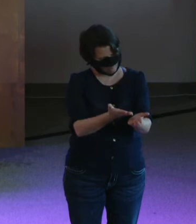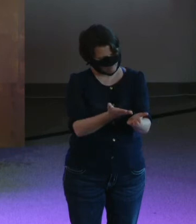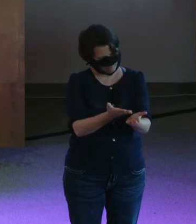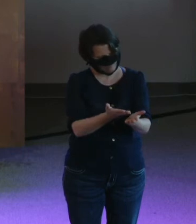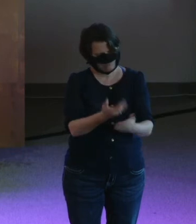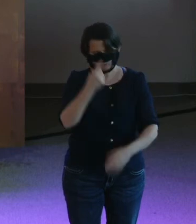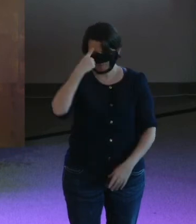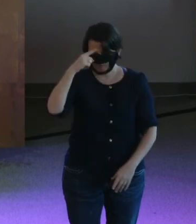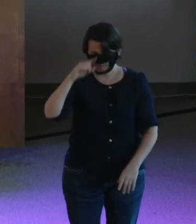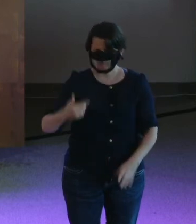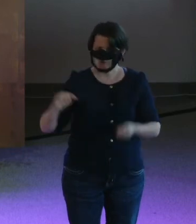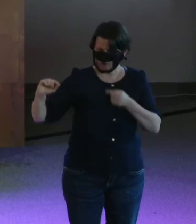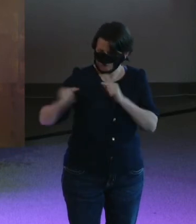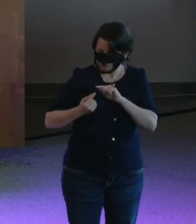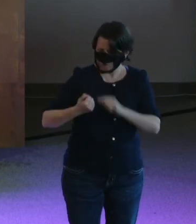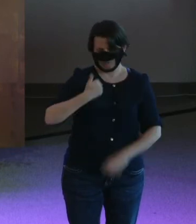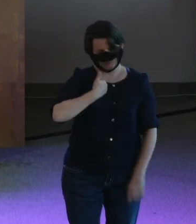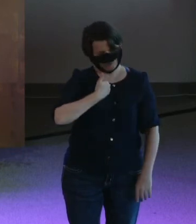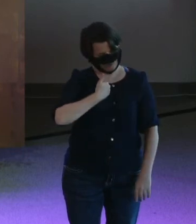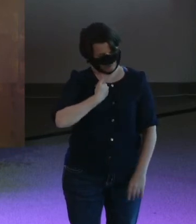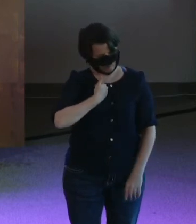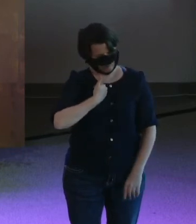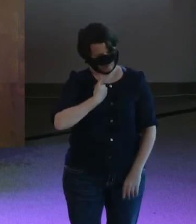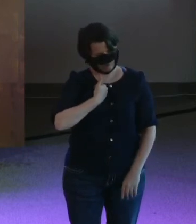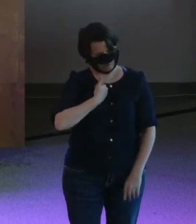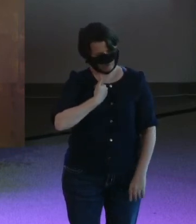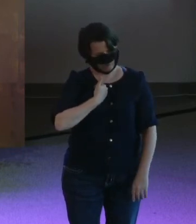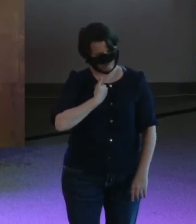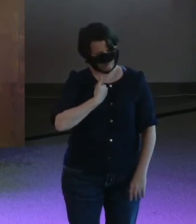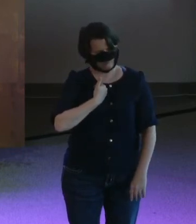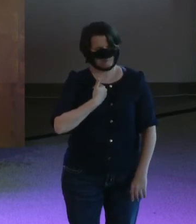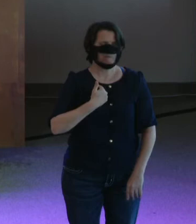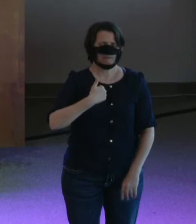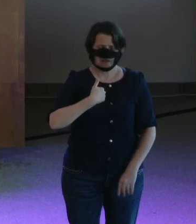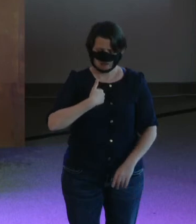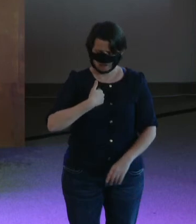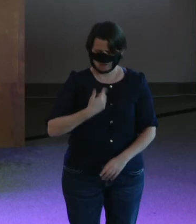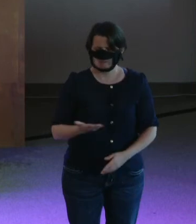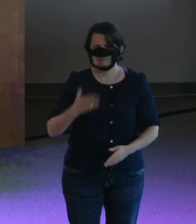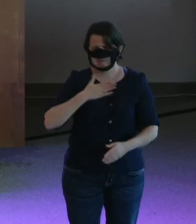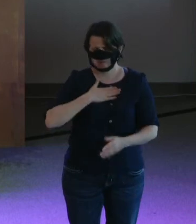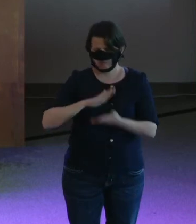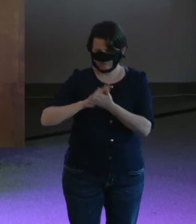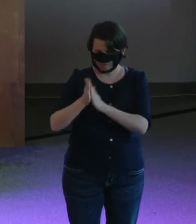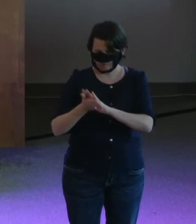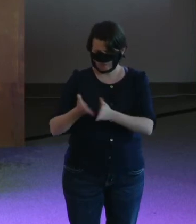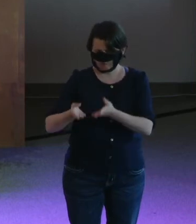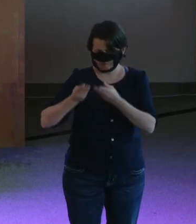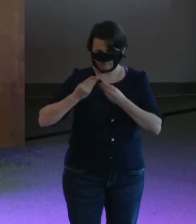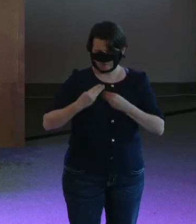For any harm I may have caused myself, I offer my